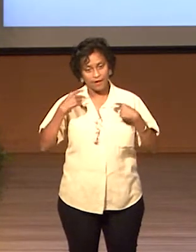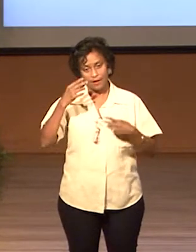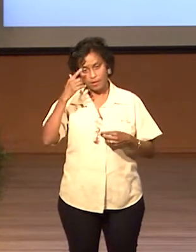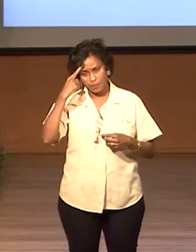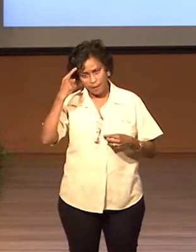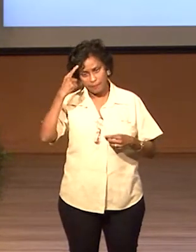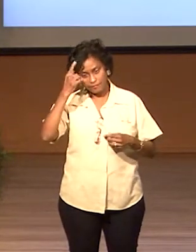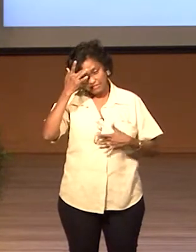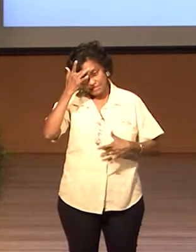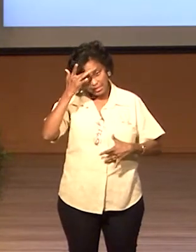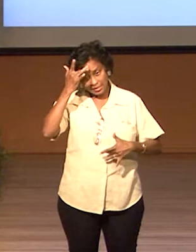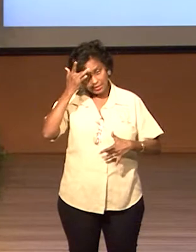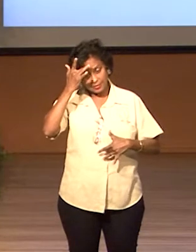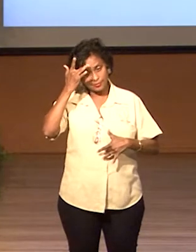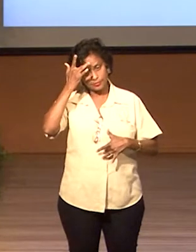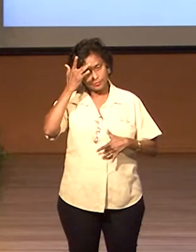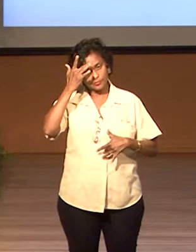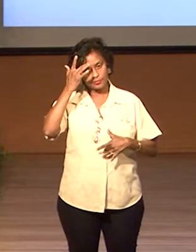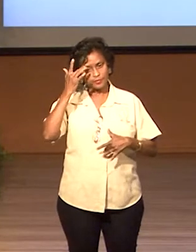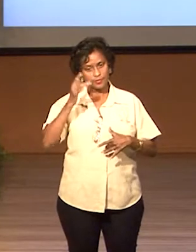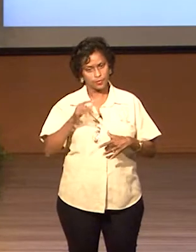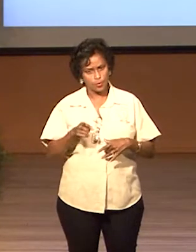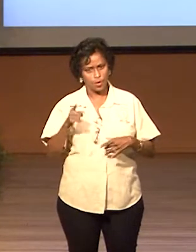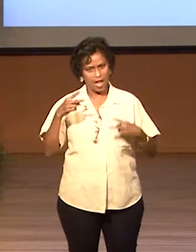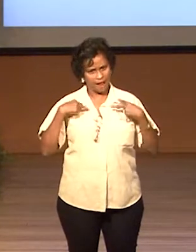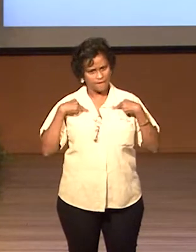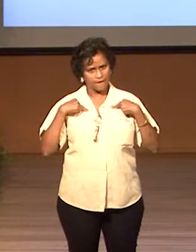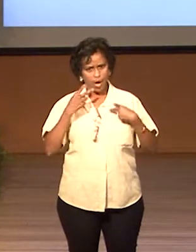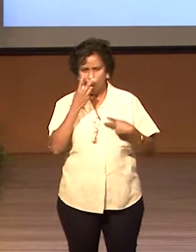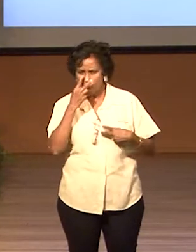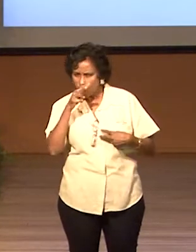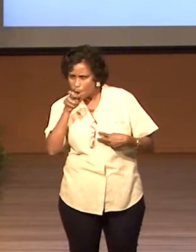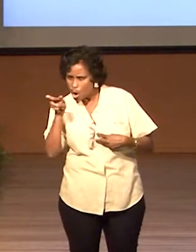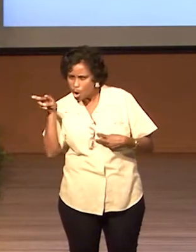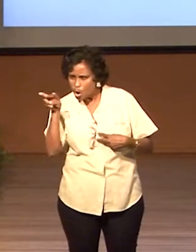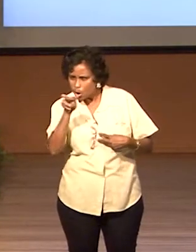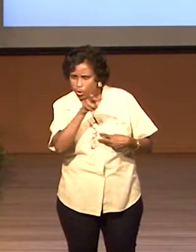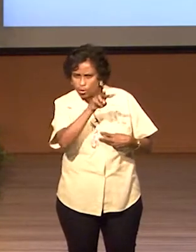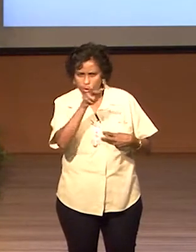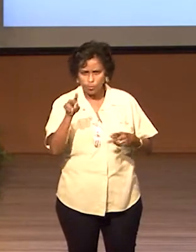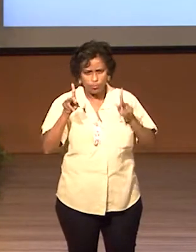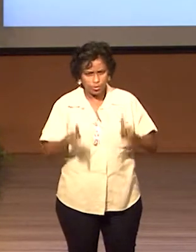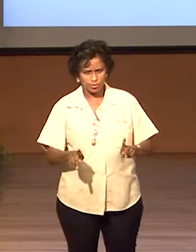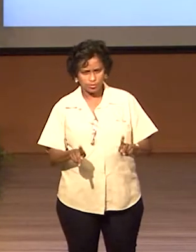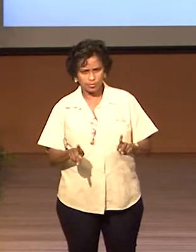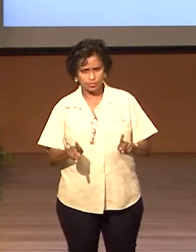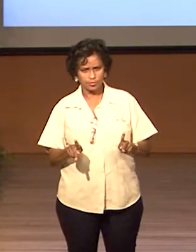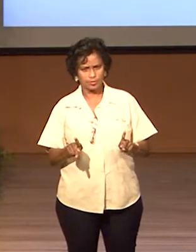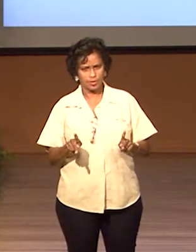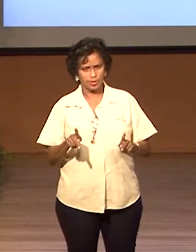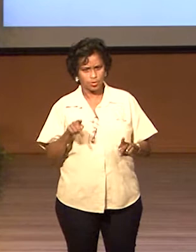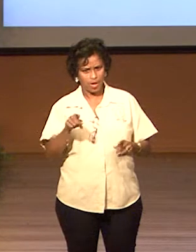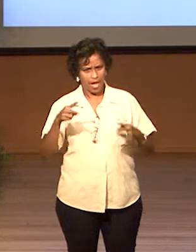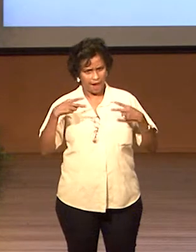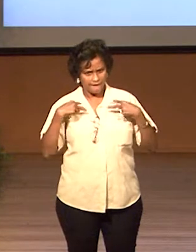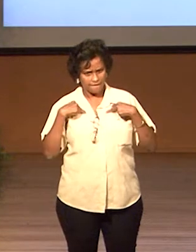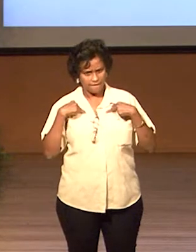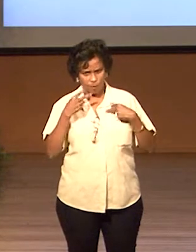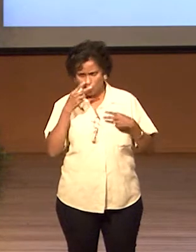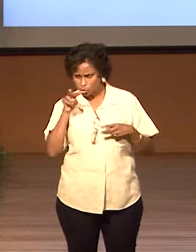only come from observation and interviewing. There are no diagnostic tests. There's no